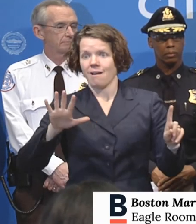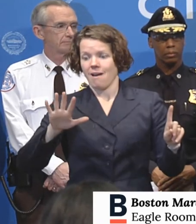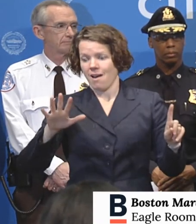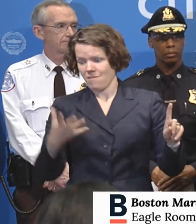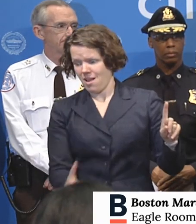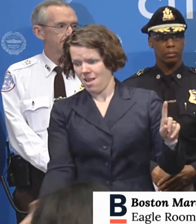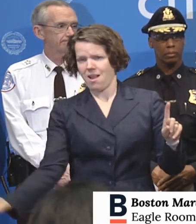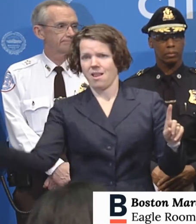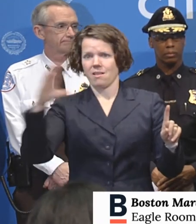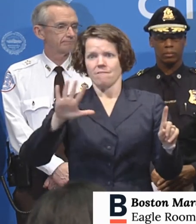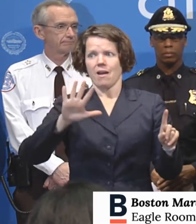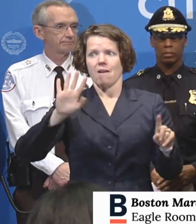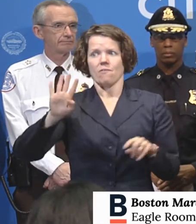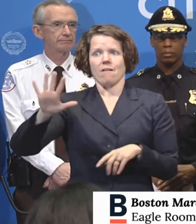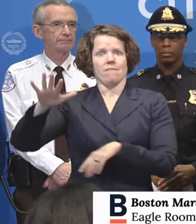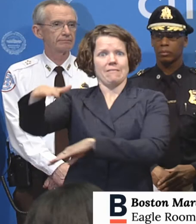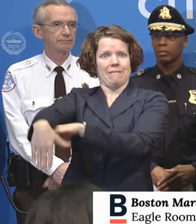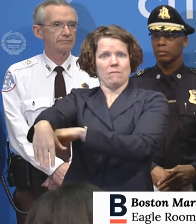As well,